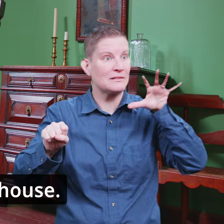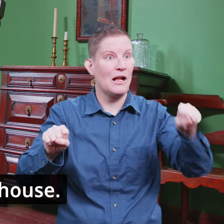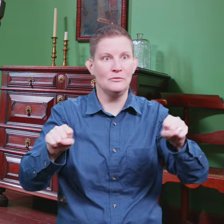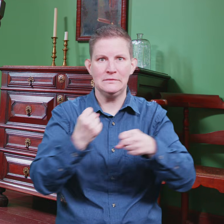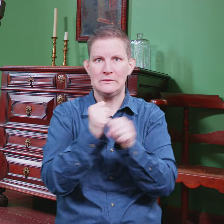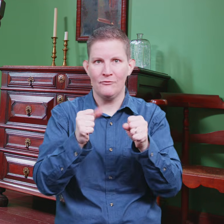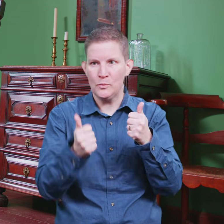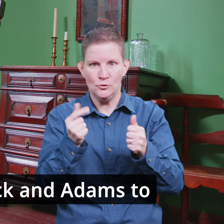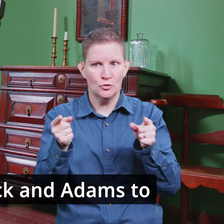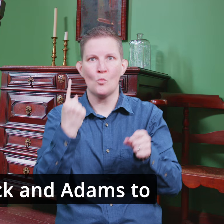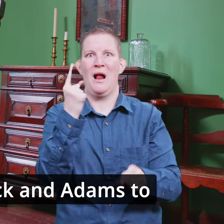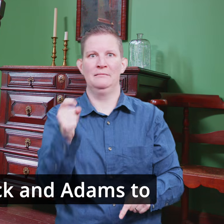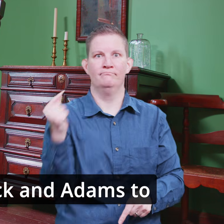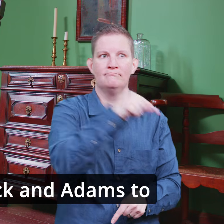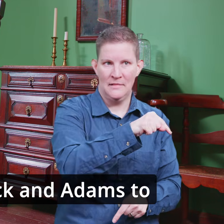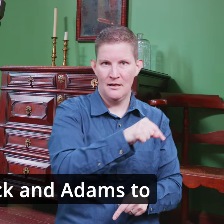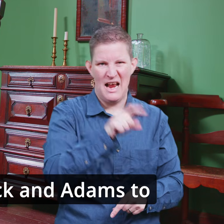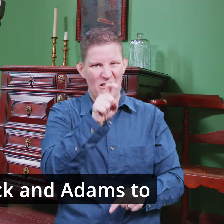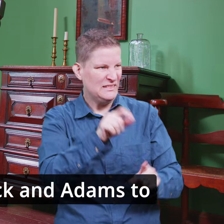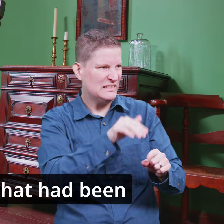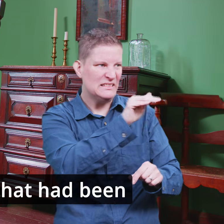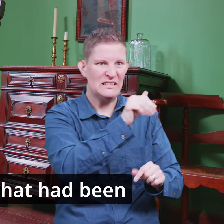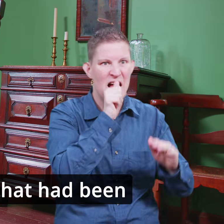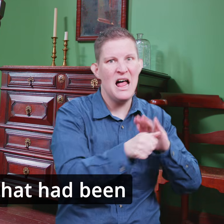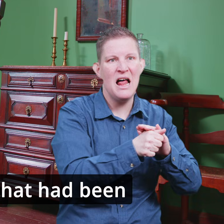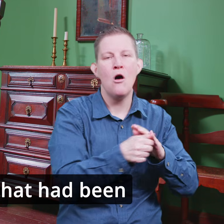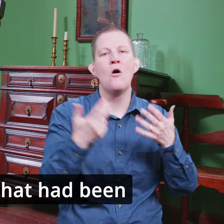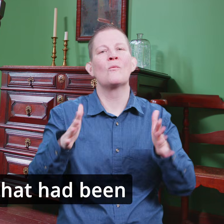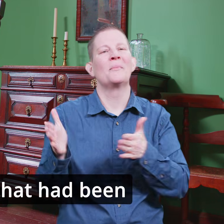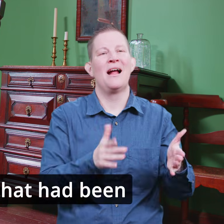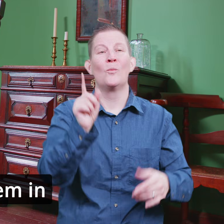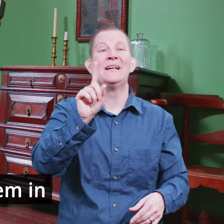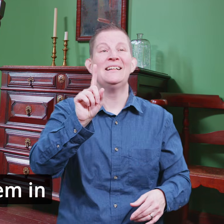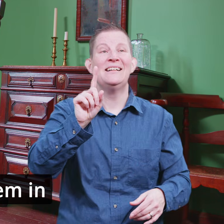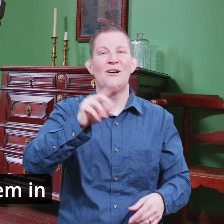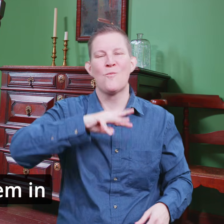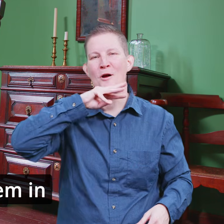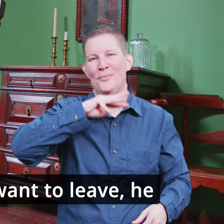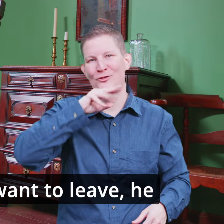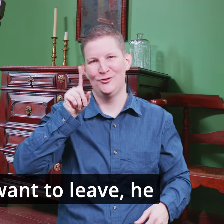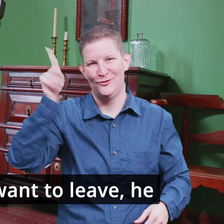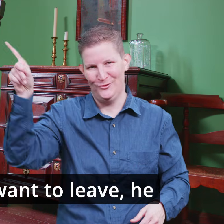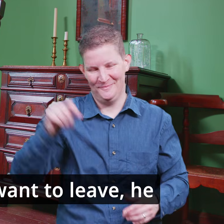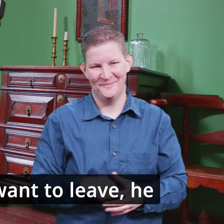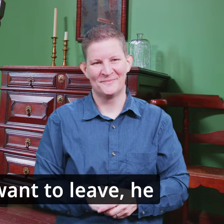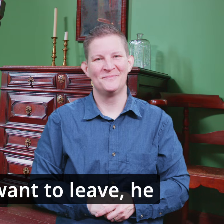get to this house. The 2 men urged Hancock and Adams to leave for a hiding place that had been arranged for them in